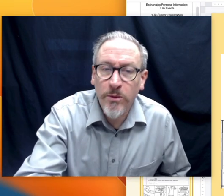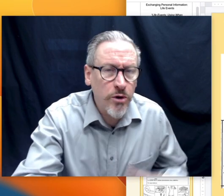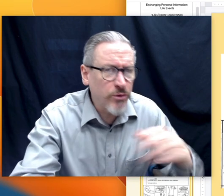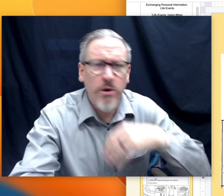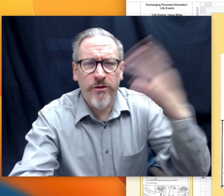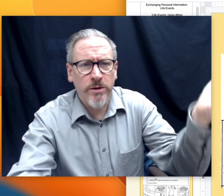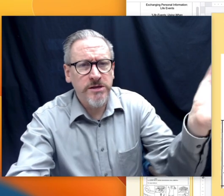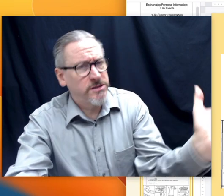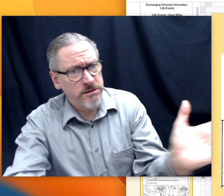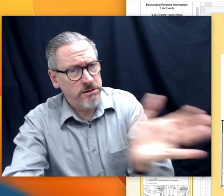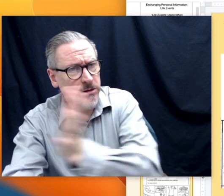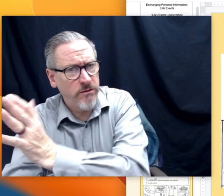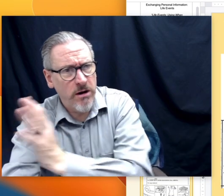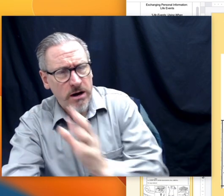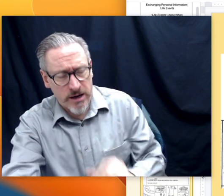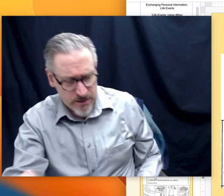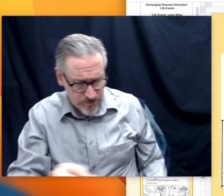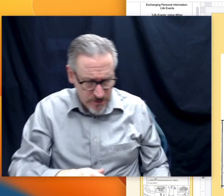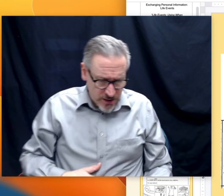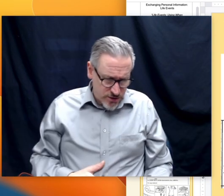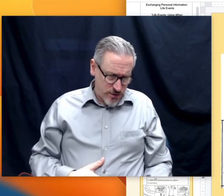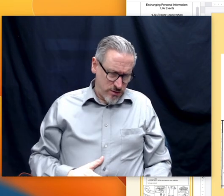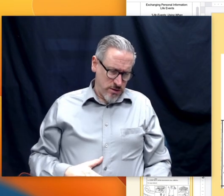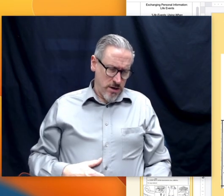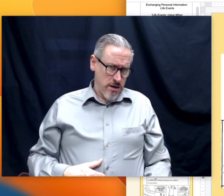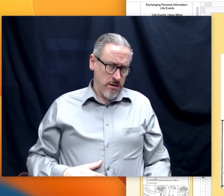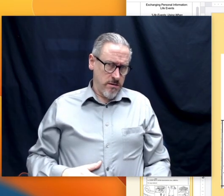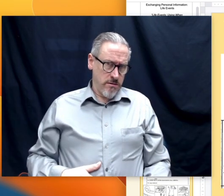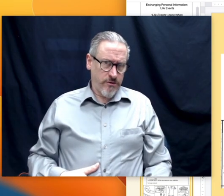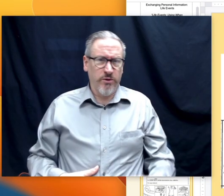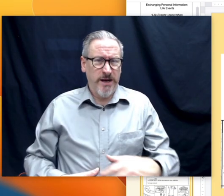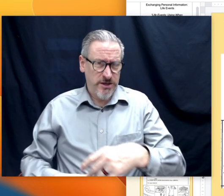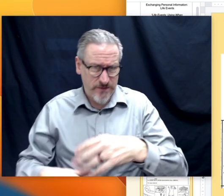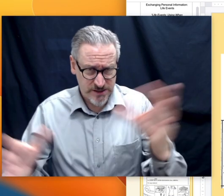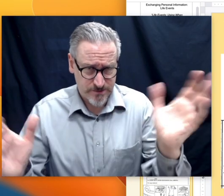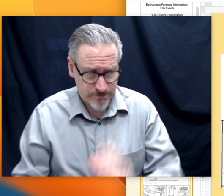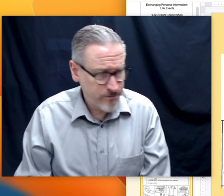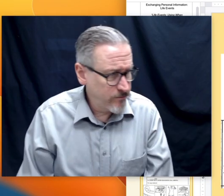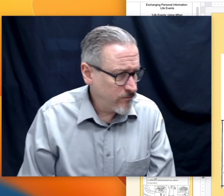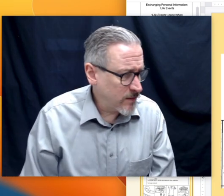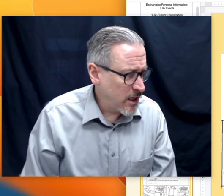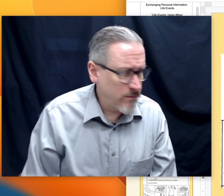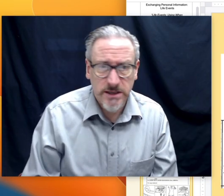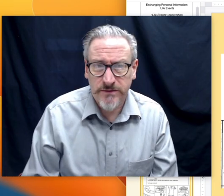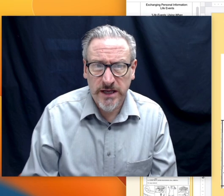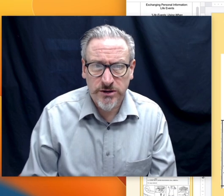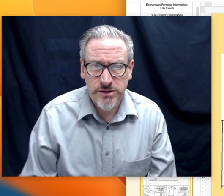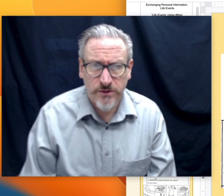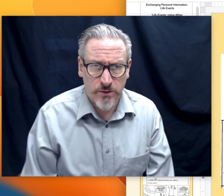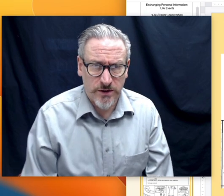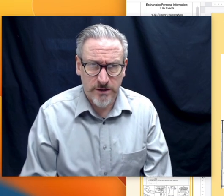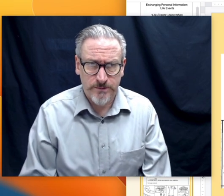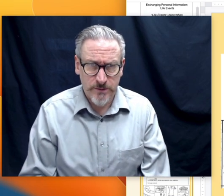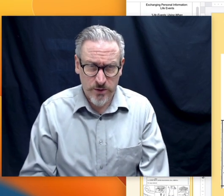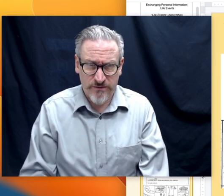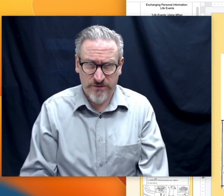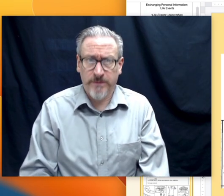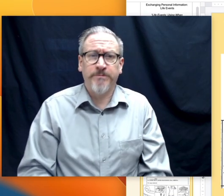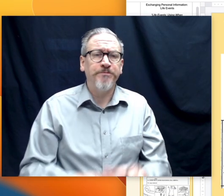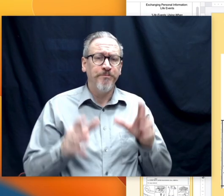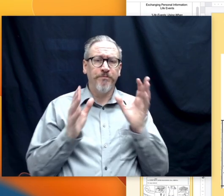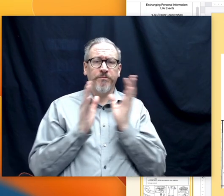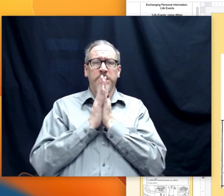and we'll go through other ones each through each of these different lectures throughout the Unit